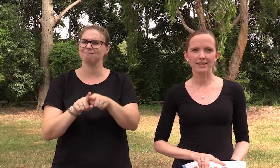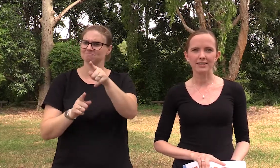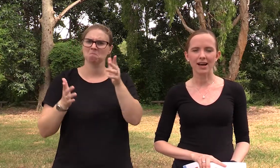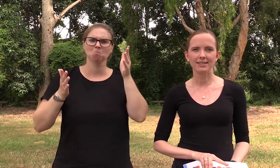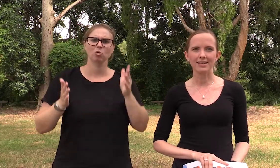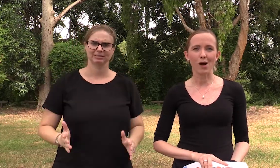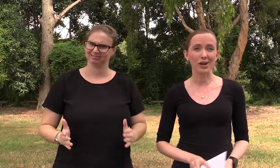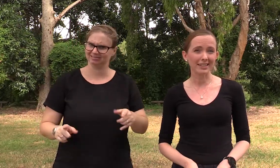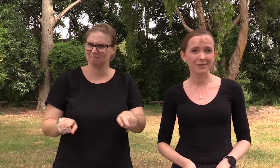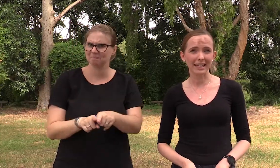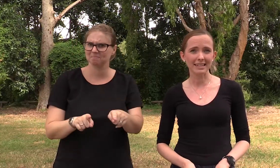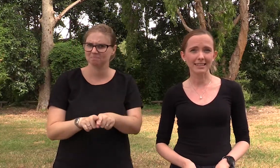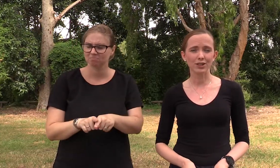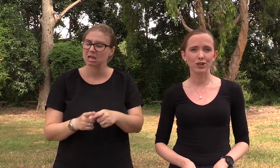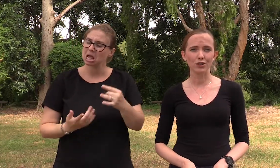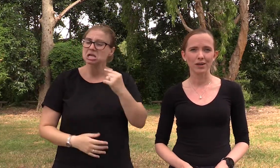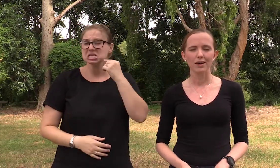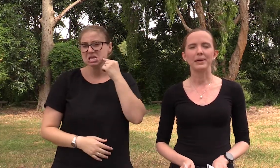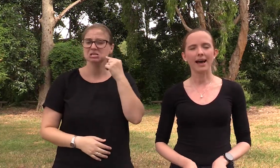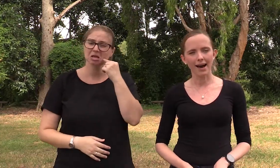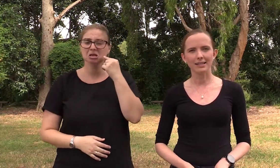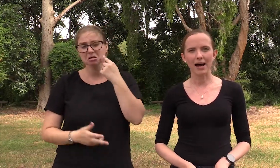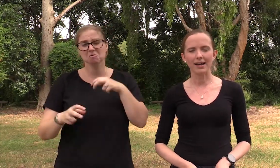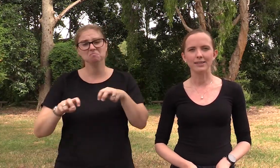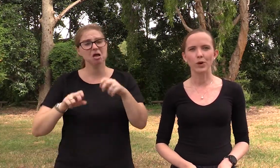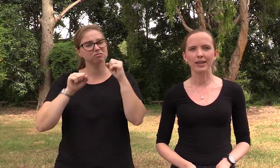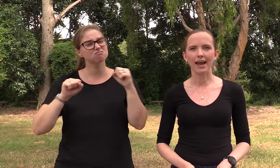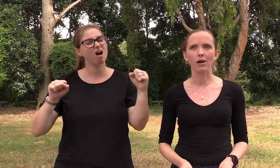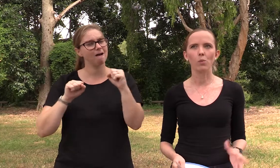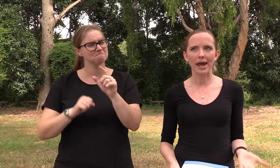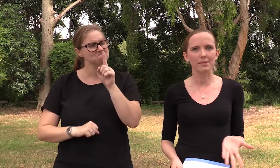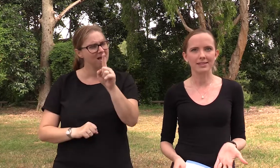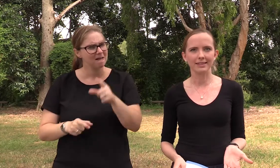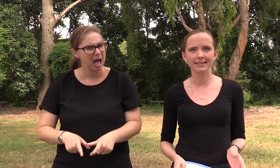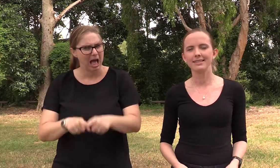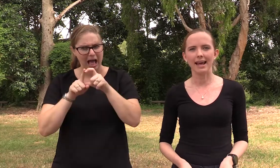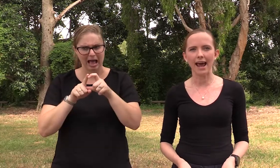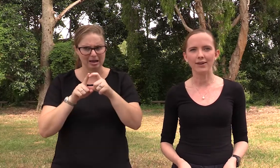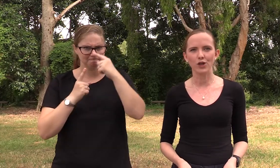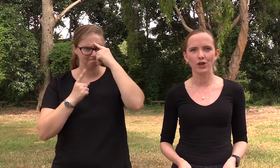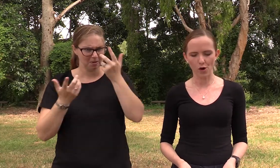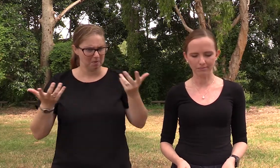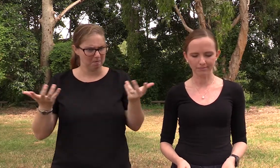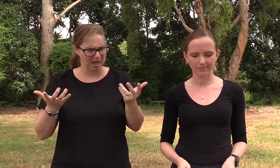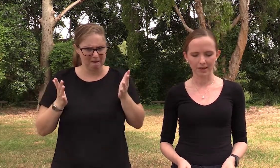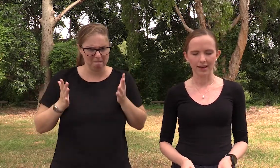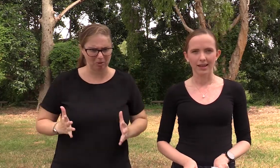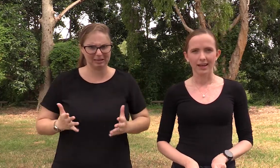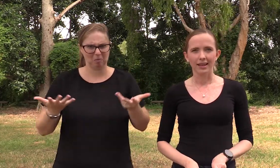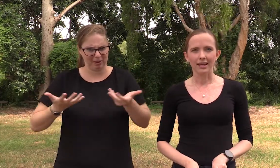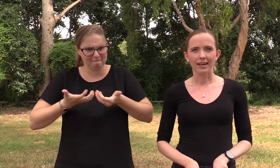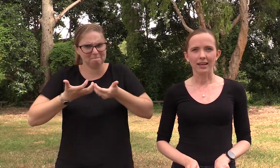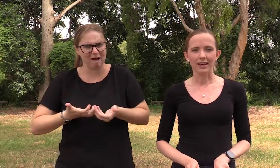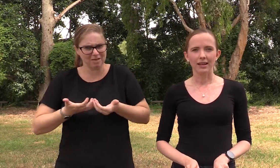floor exercises are relatively easy to do, but the hardest part is working out where the muscle is and how to turn it on.